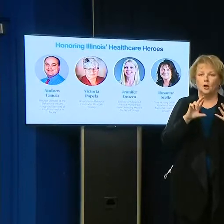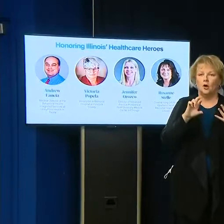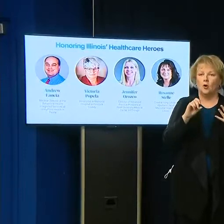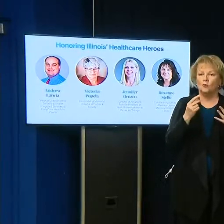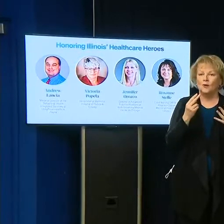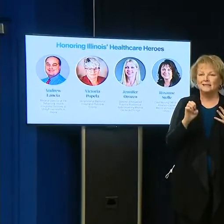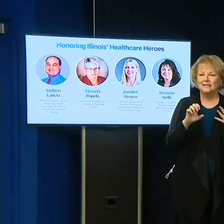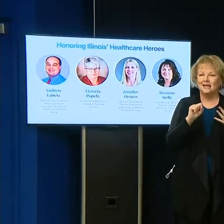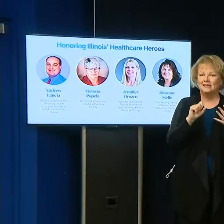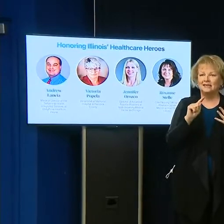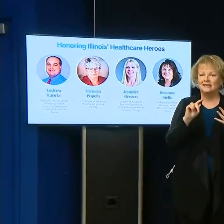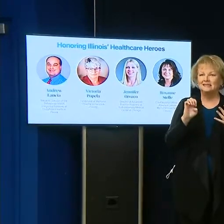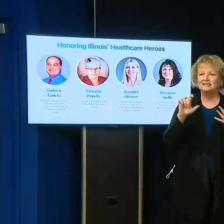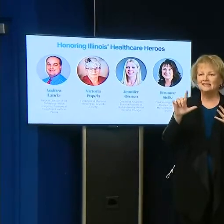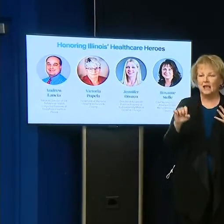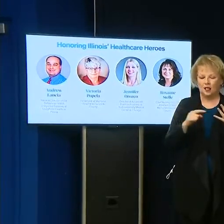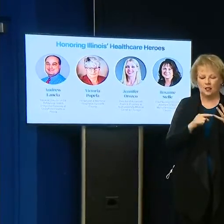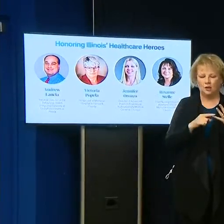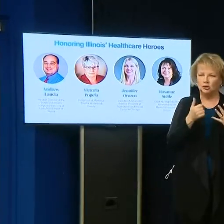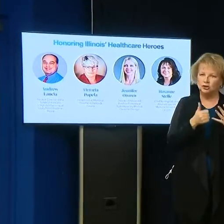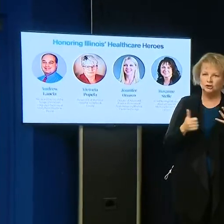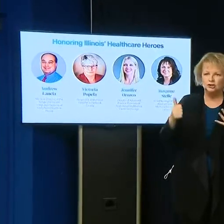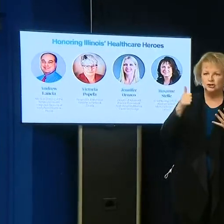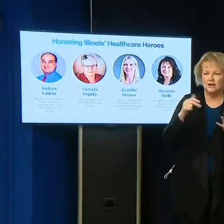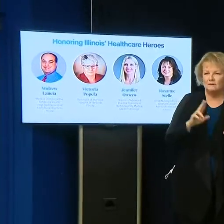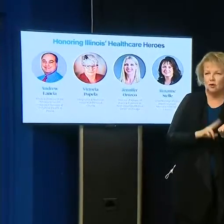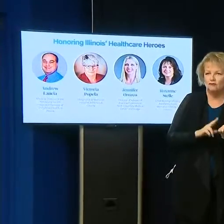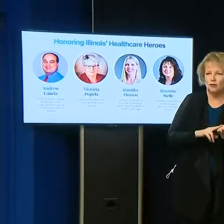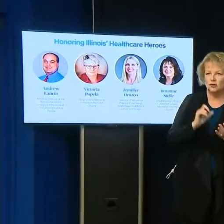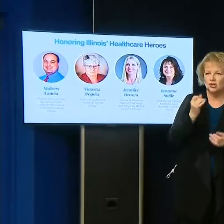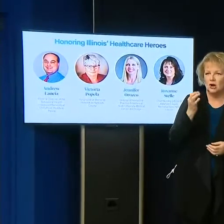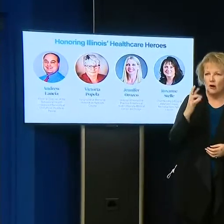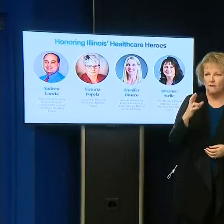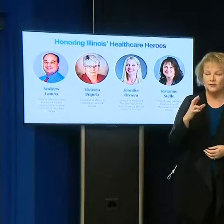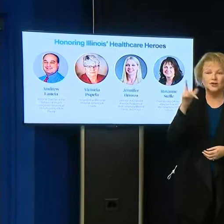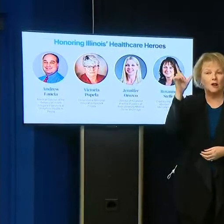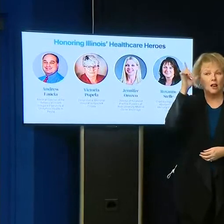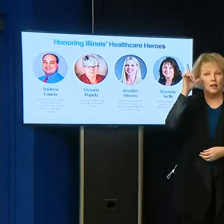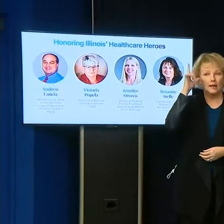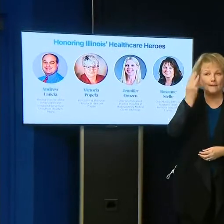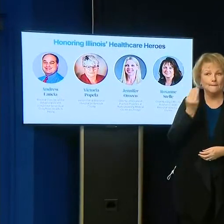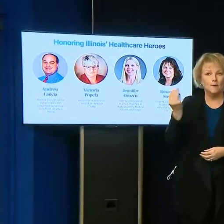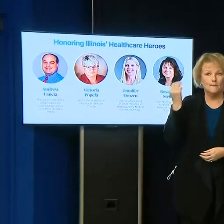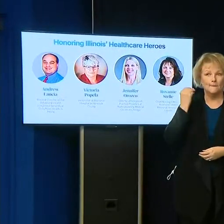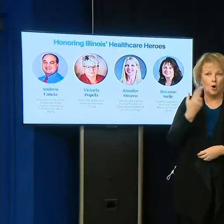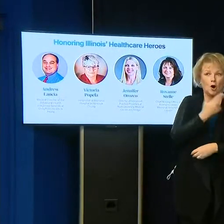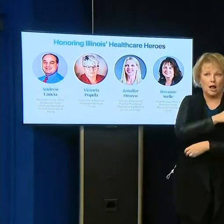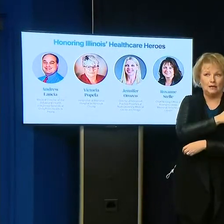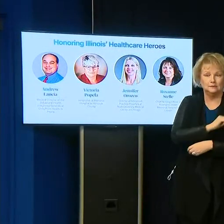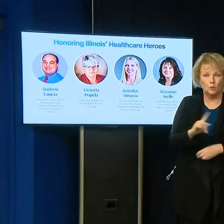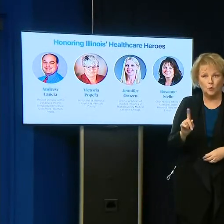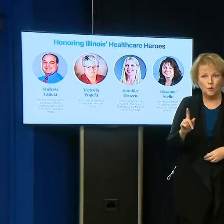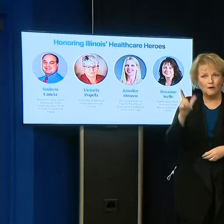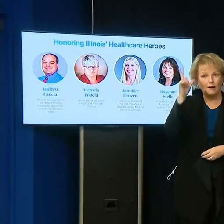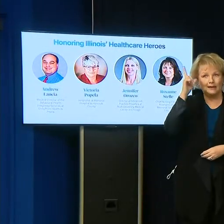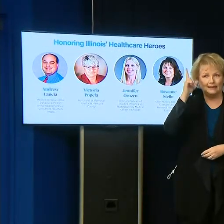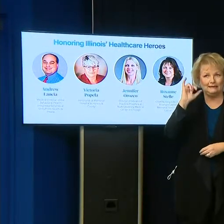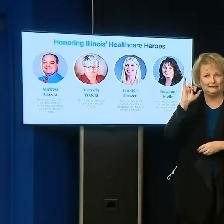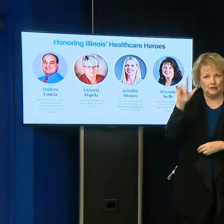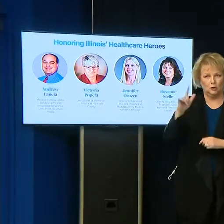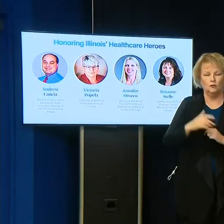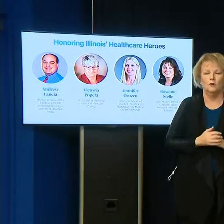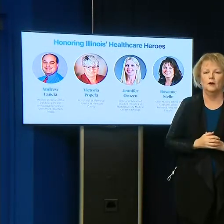Roxanne Stell, the Chief Nursing Officer at Abraham Lincoln Memorial Hospital in Lincoln,